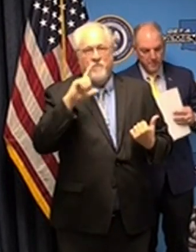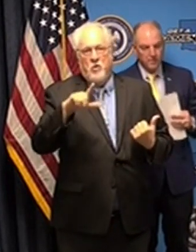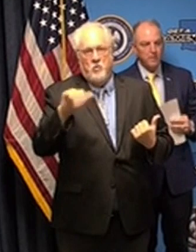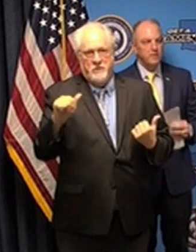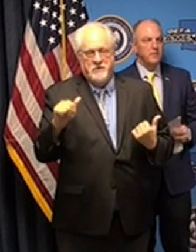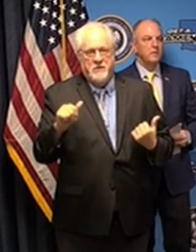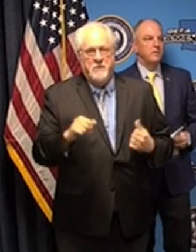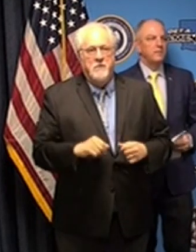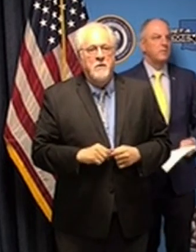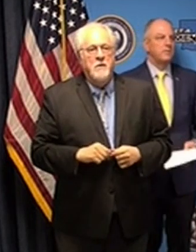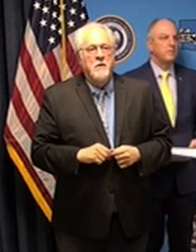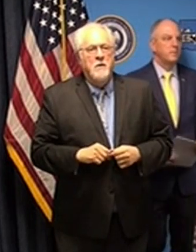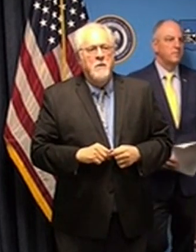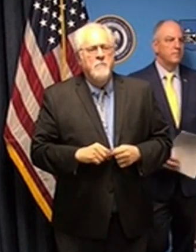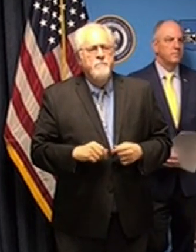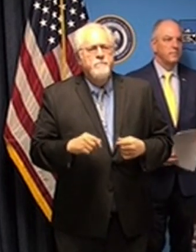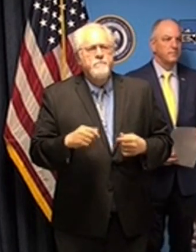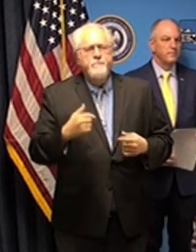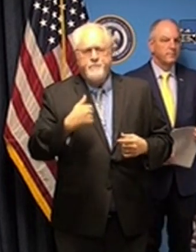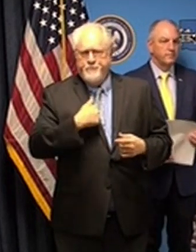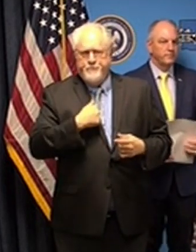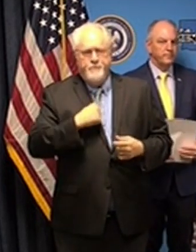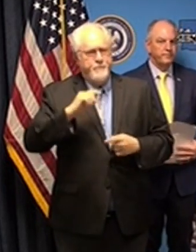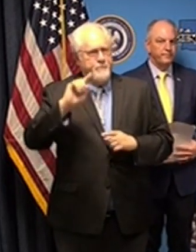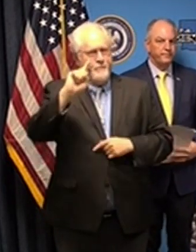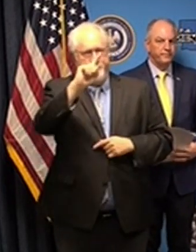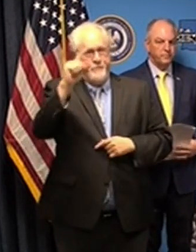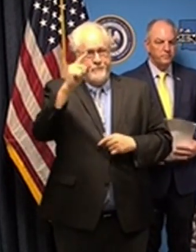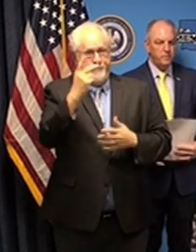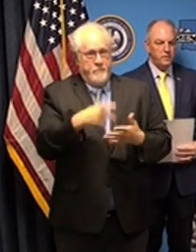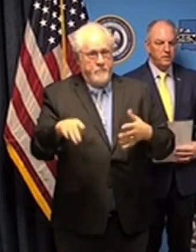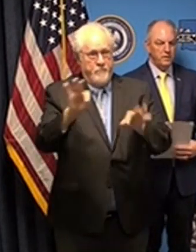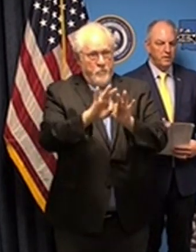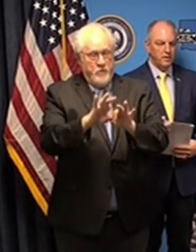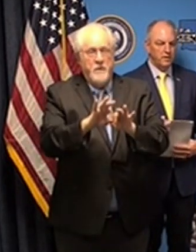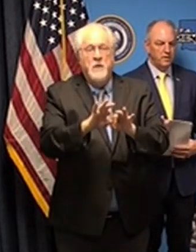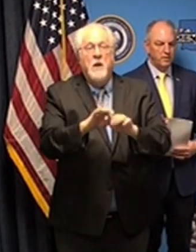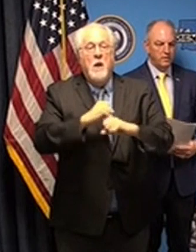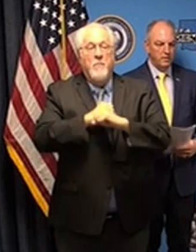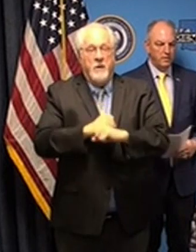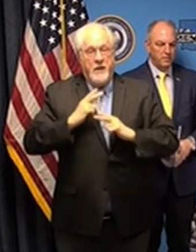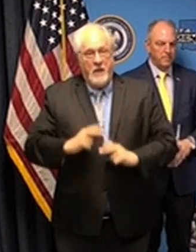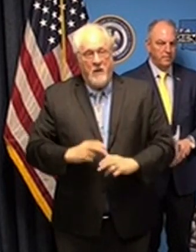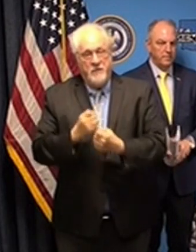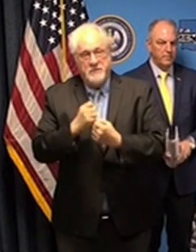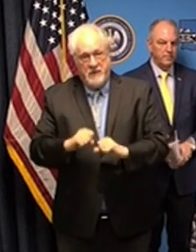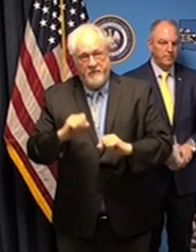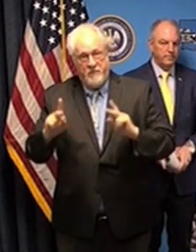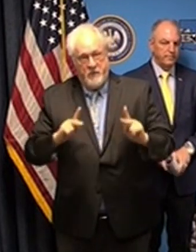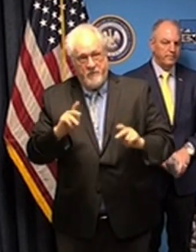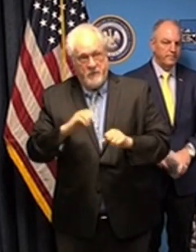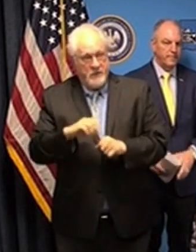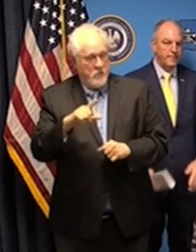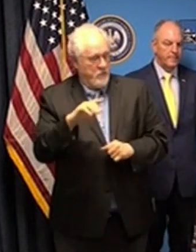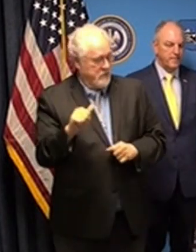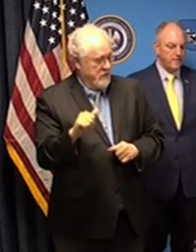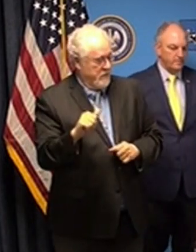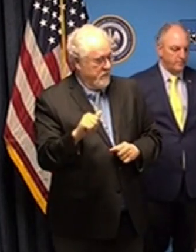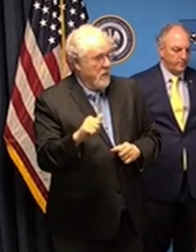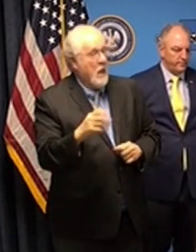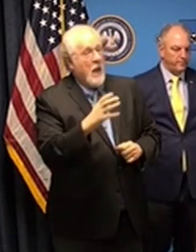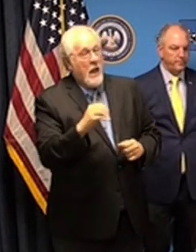state of Louisiana. Let me say that our number one priority is protecting the health and safety of the people of